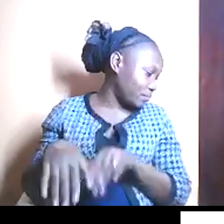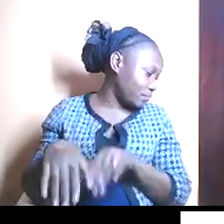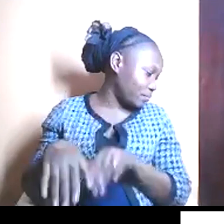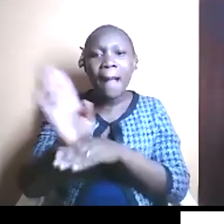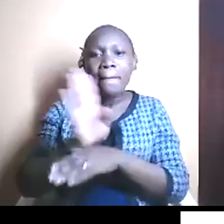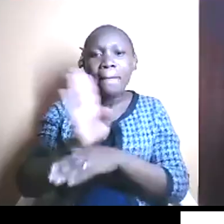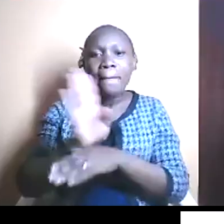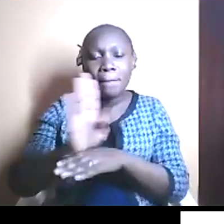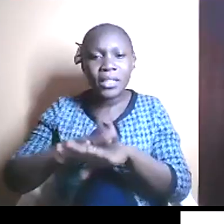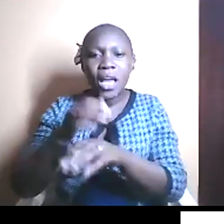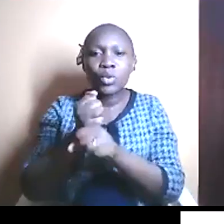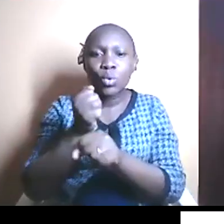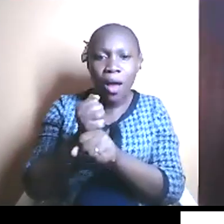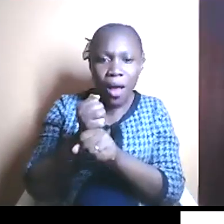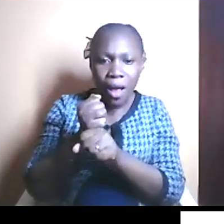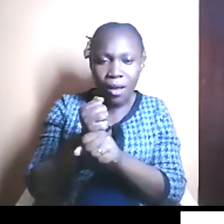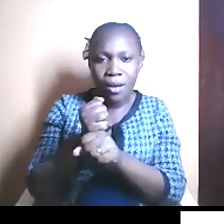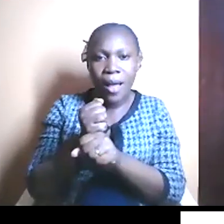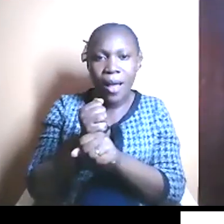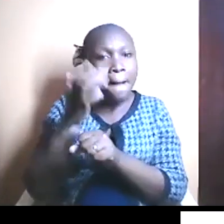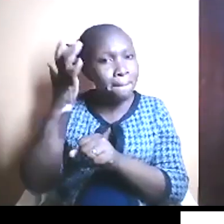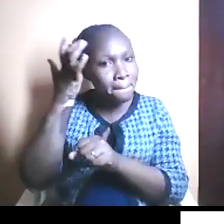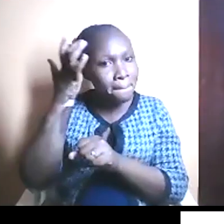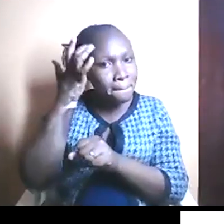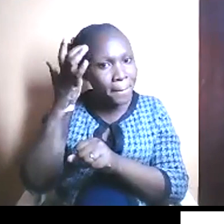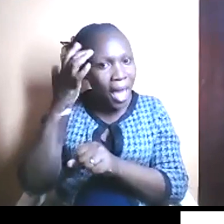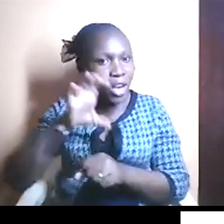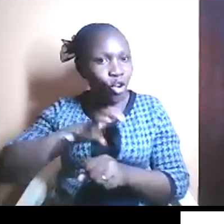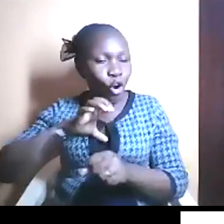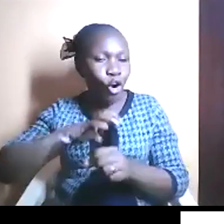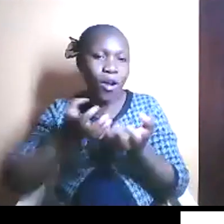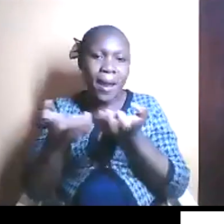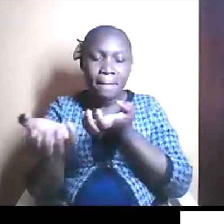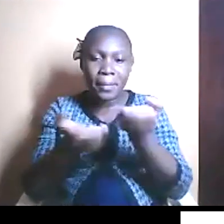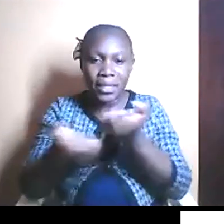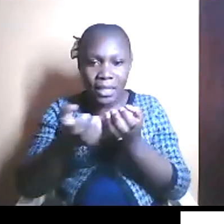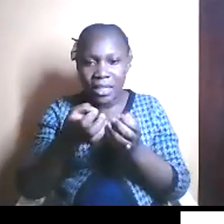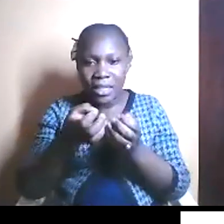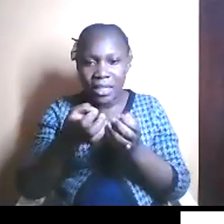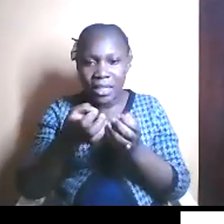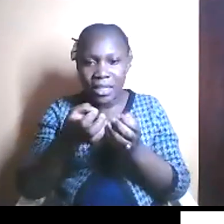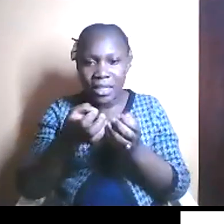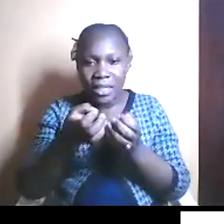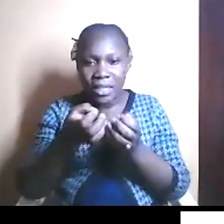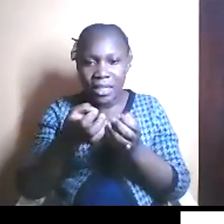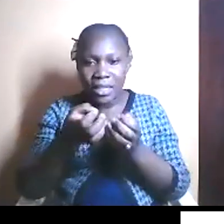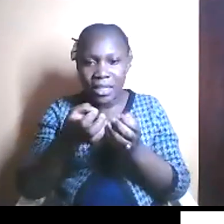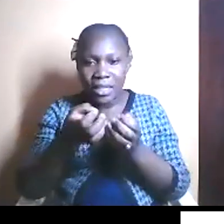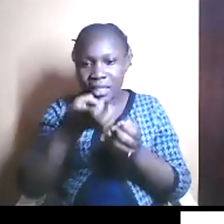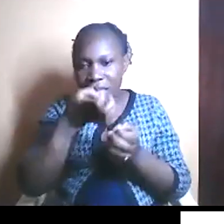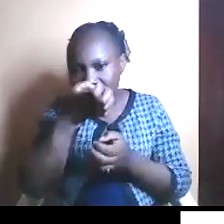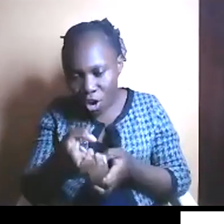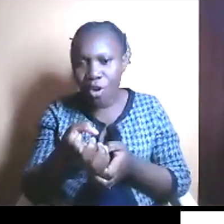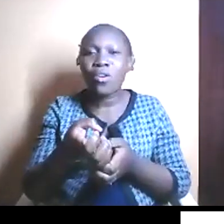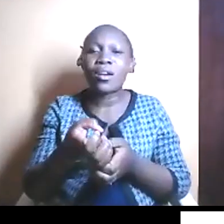By minding my own business, keeping it a bit slow, I ignored it and moved on and chose other activities. The other one went to studies.